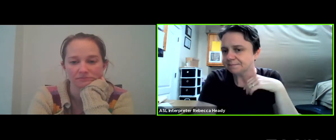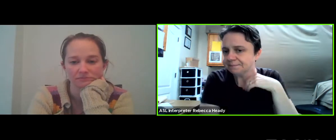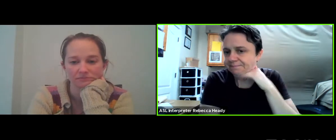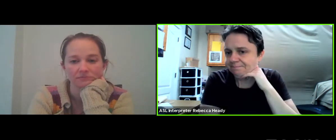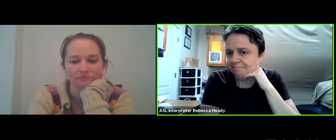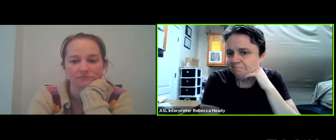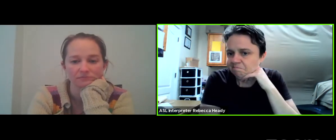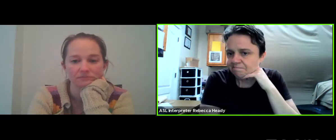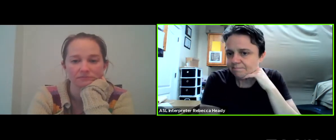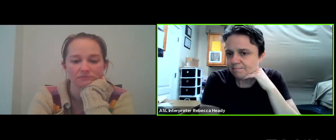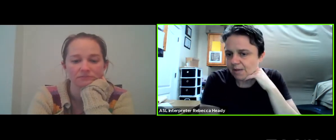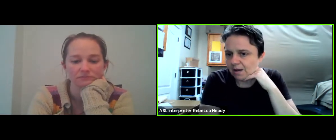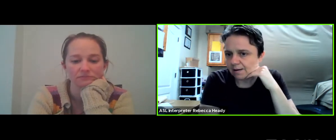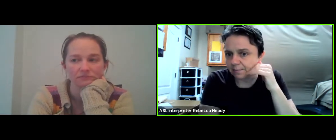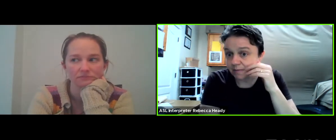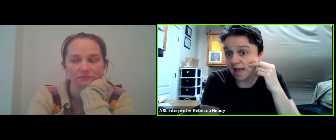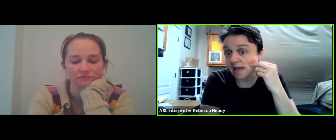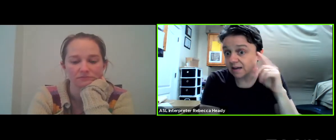it's mine.